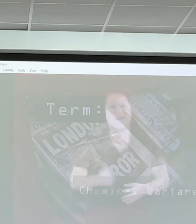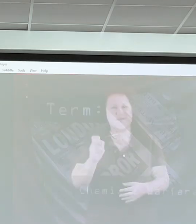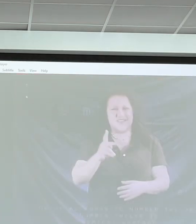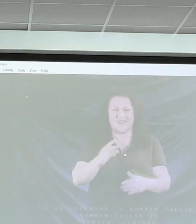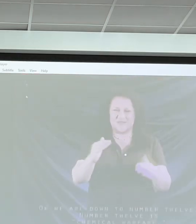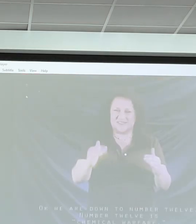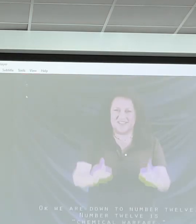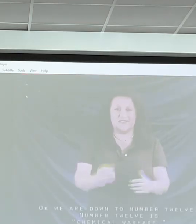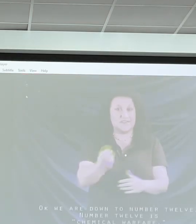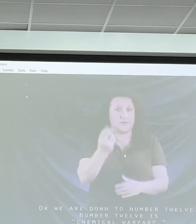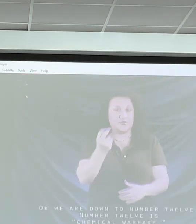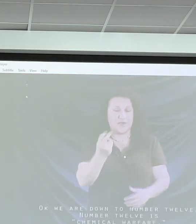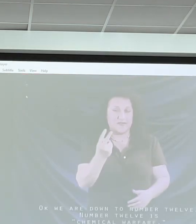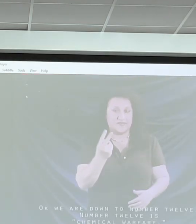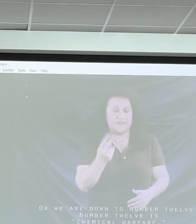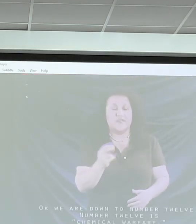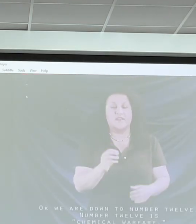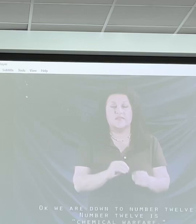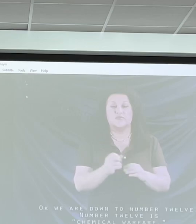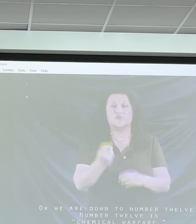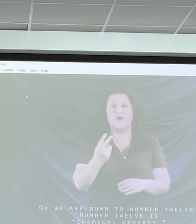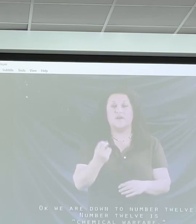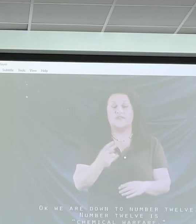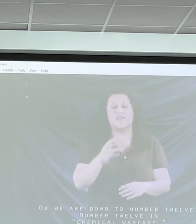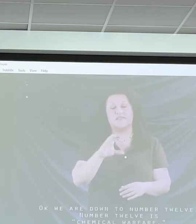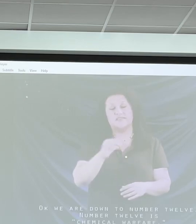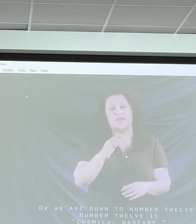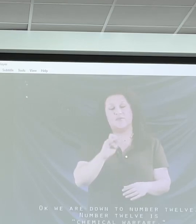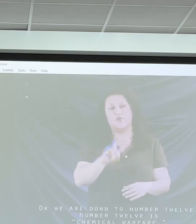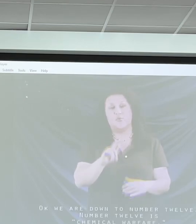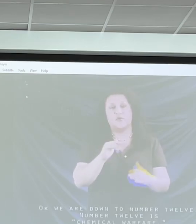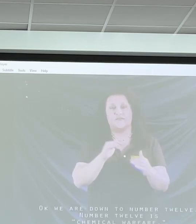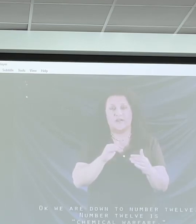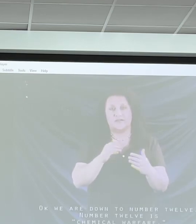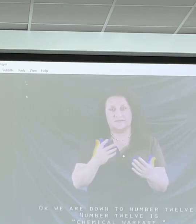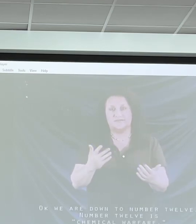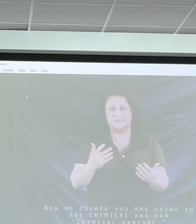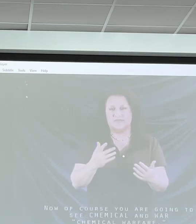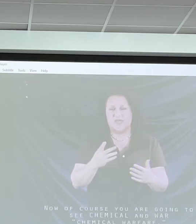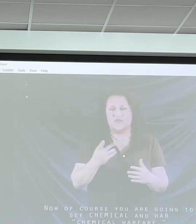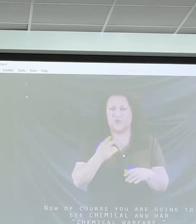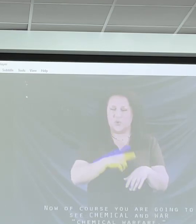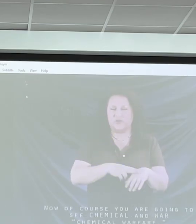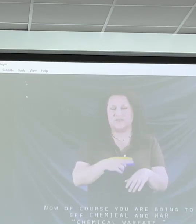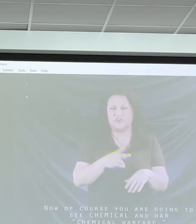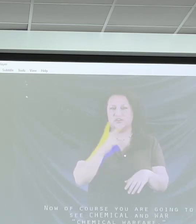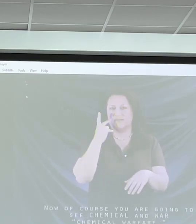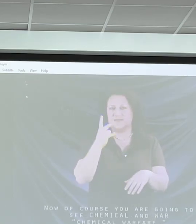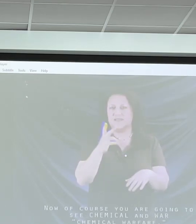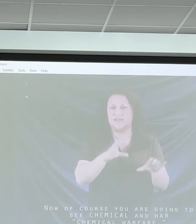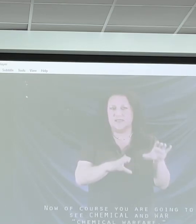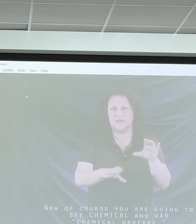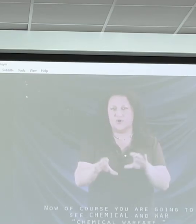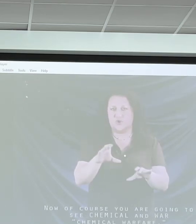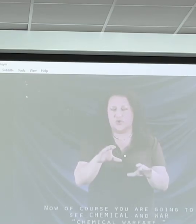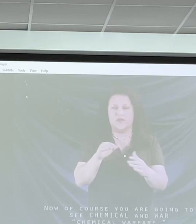Okay, we're down to number 12. Number 12 is chemical warfare. Now, of course, you're going to see chemical and